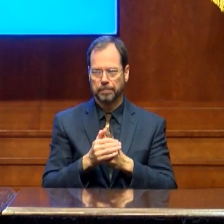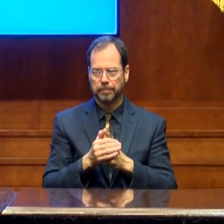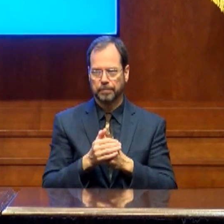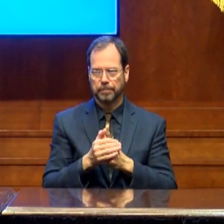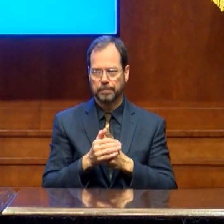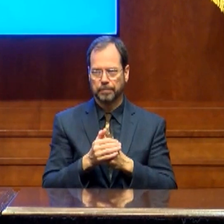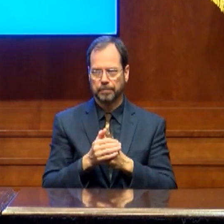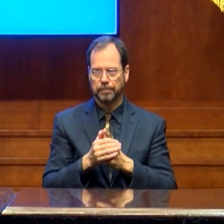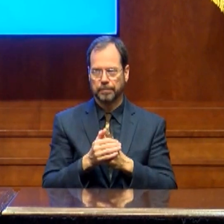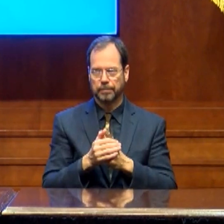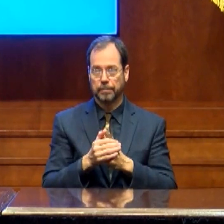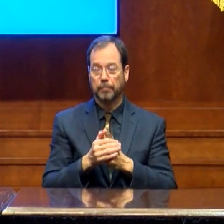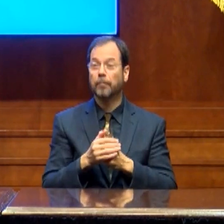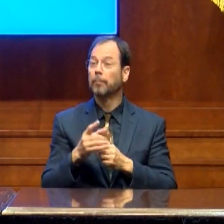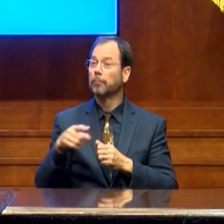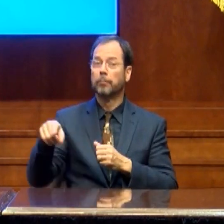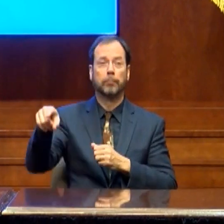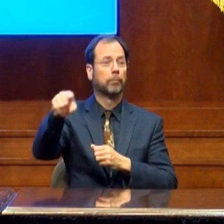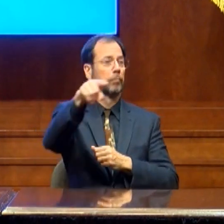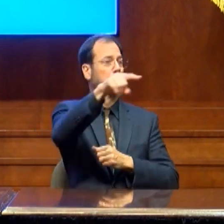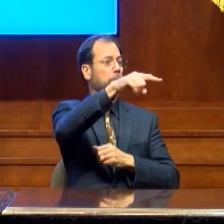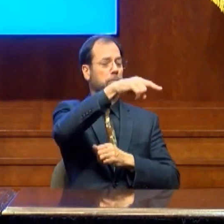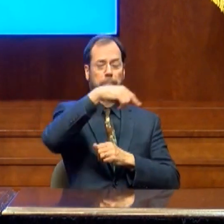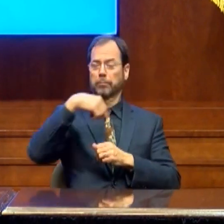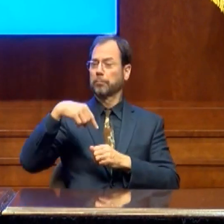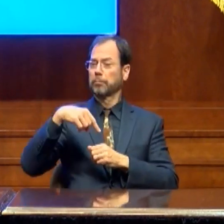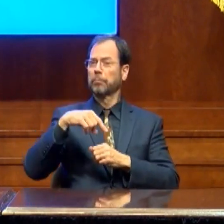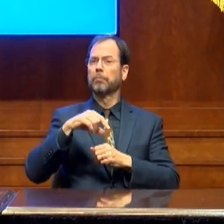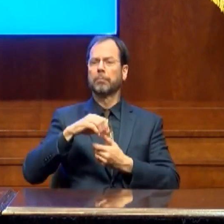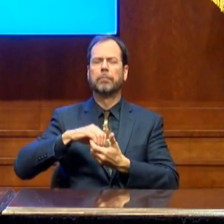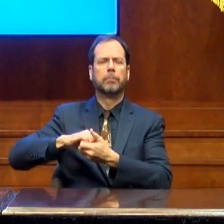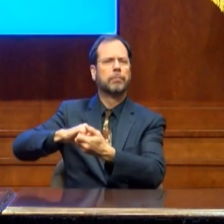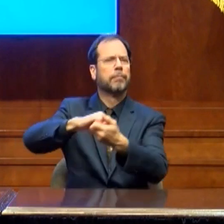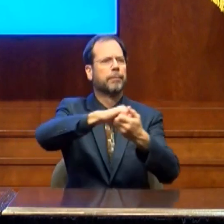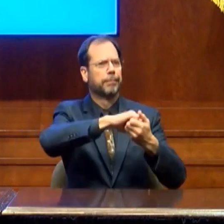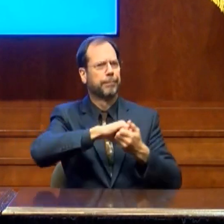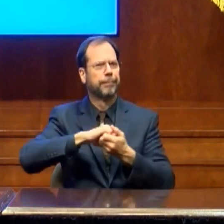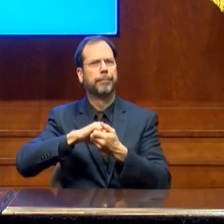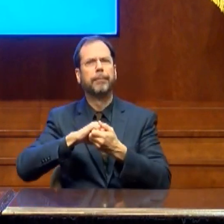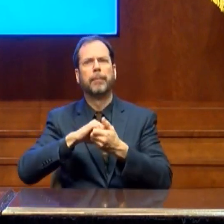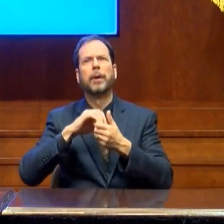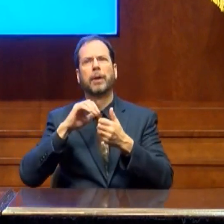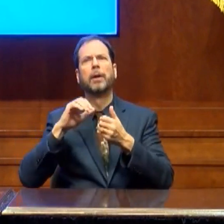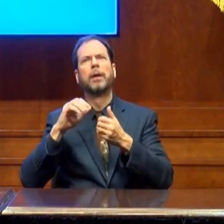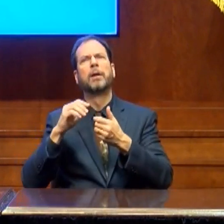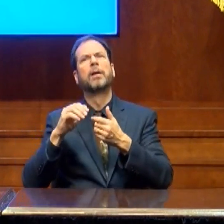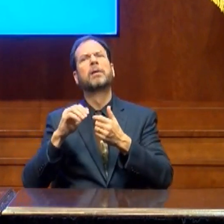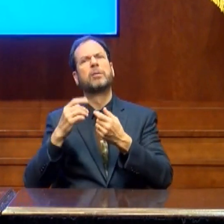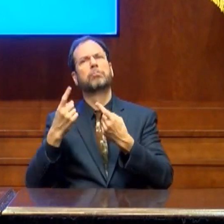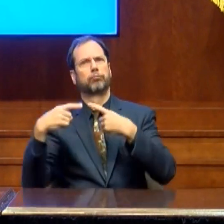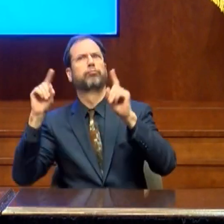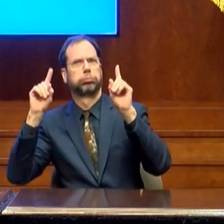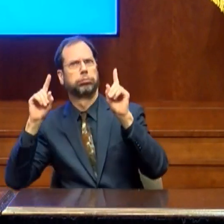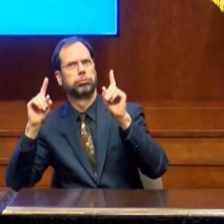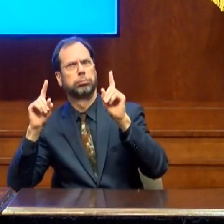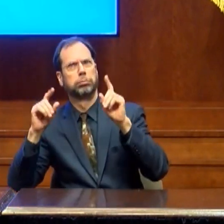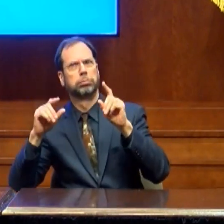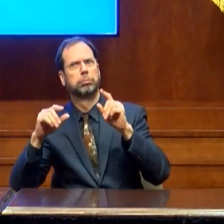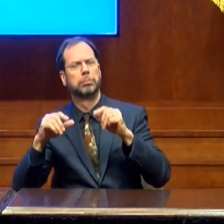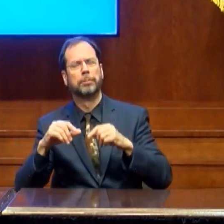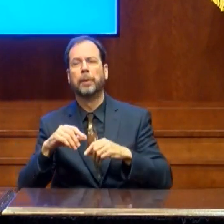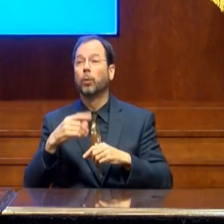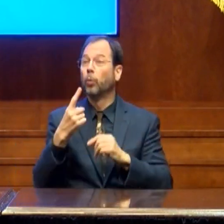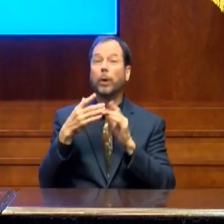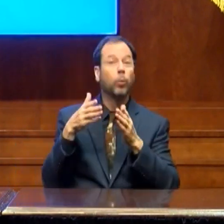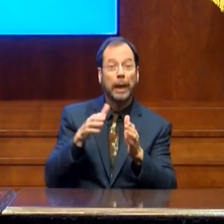all of us, we need to work together if we're going to be able to solve our challenges. One way that we work